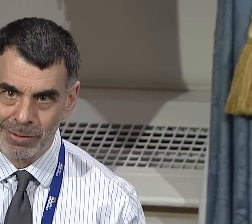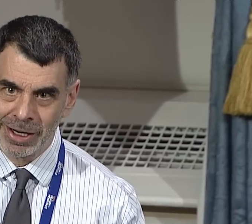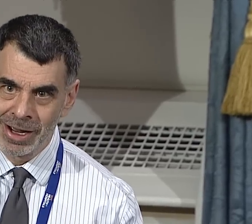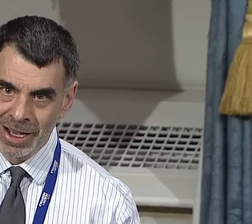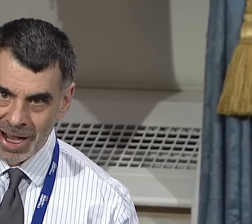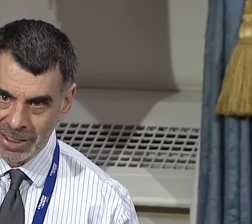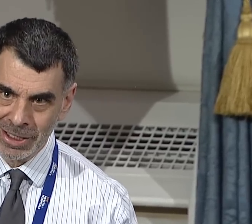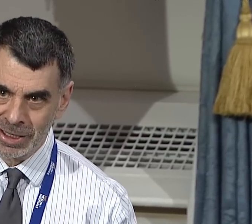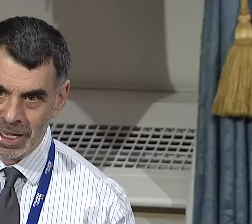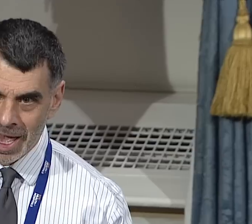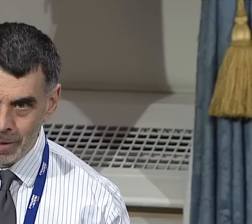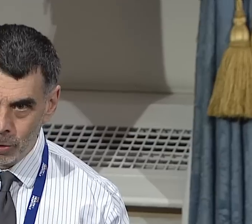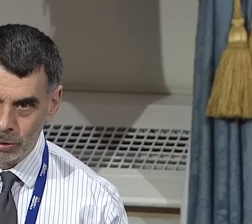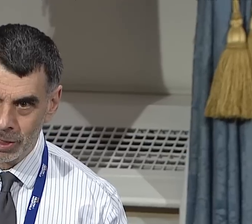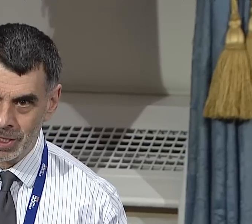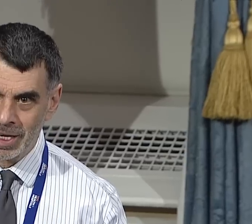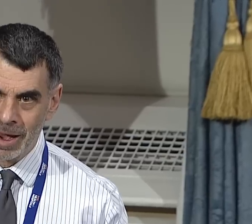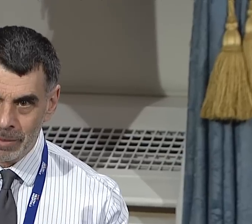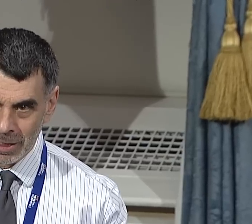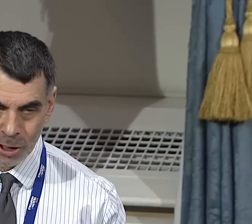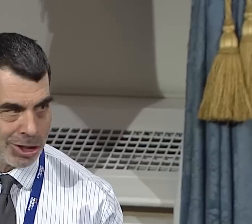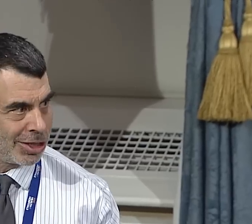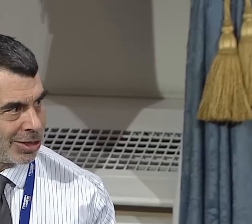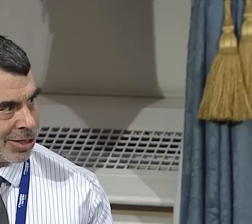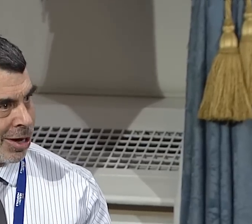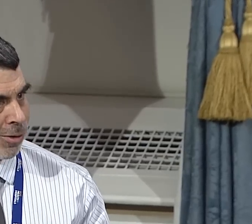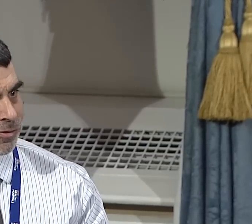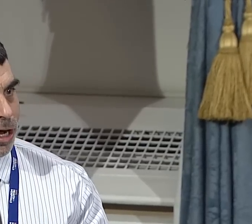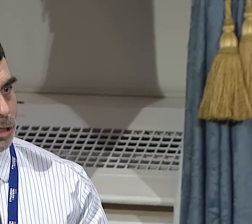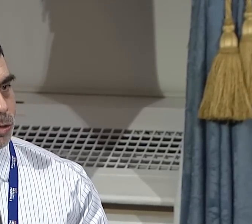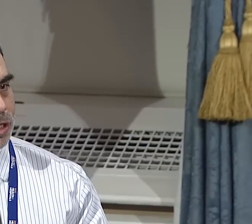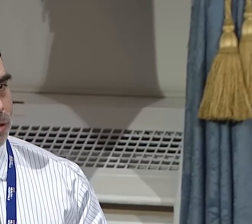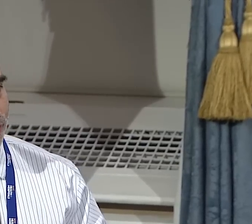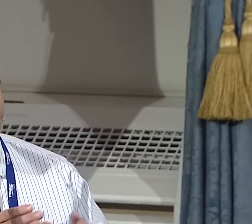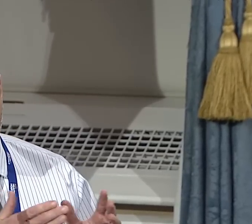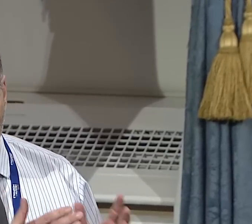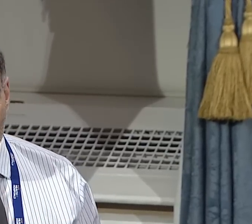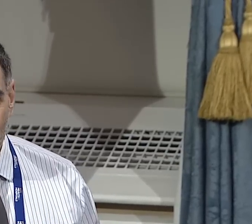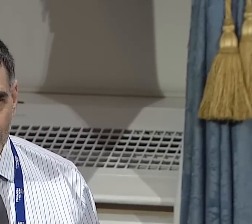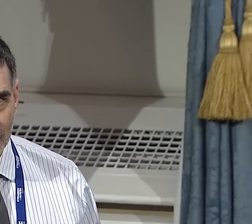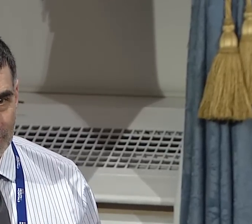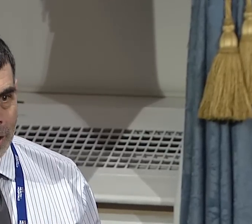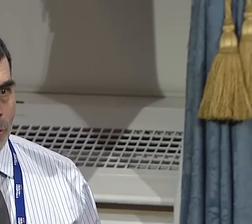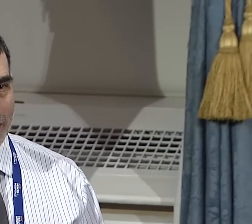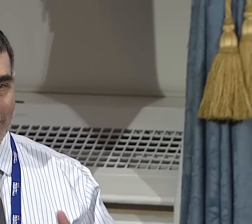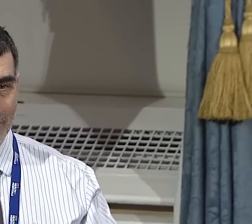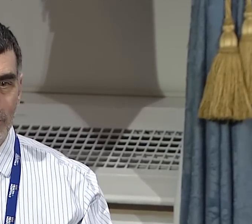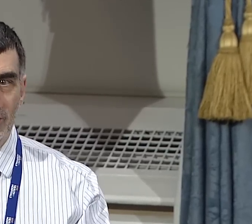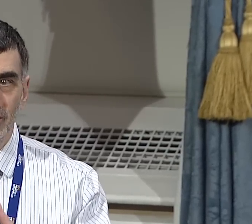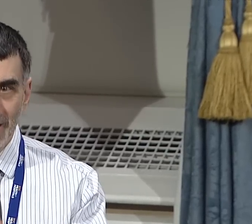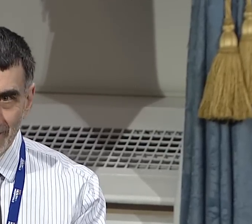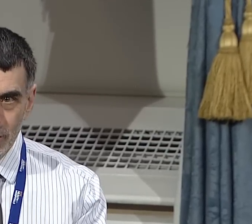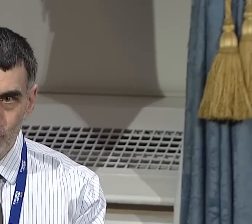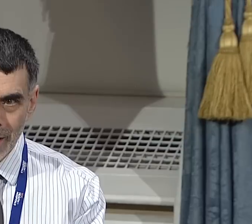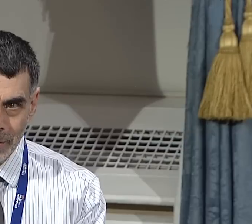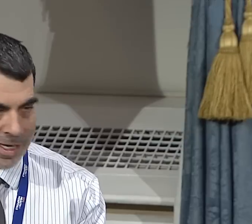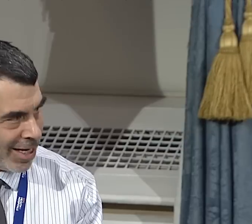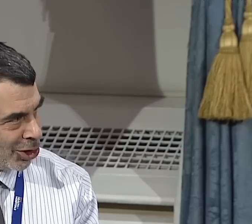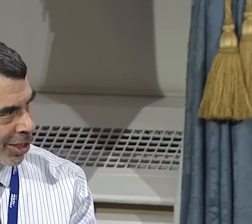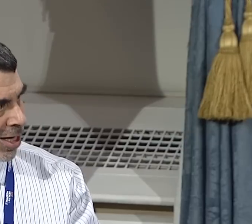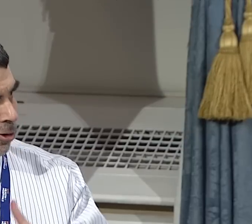advantage, We're constantly able to send out messages. We've talked with the Department of Health, and here is the